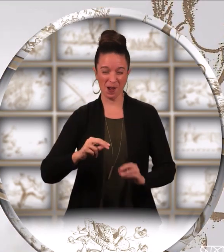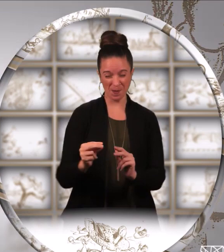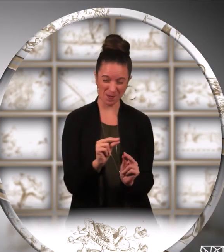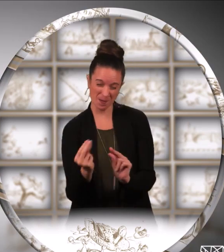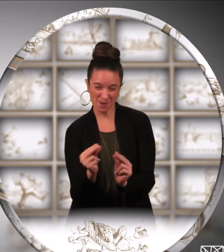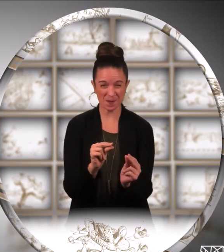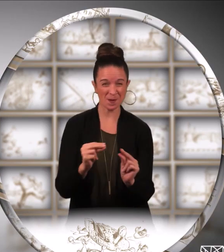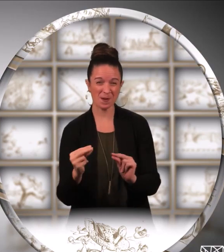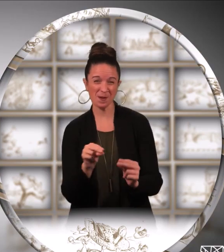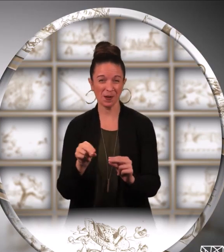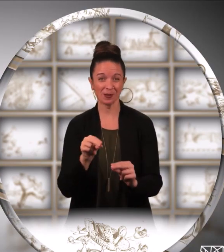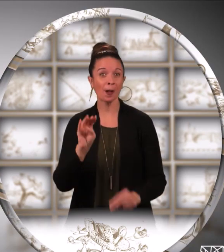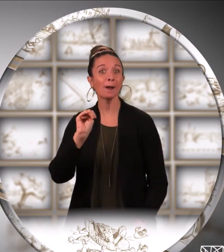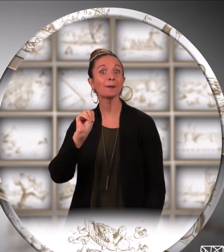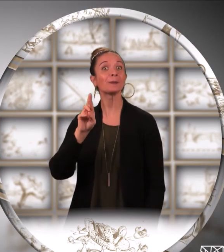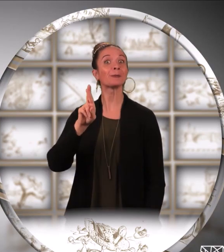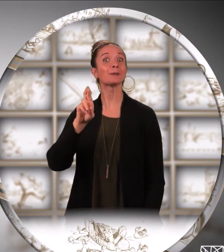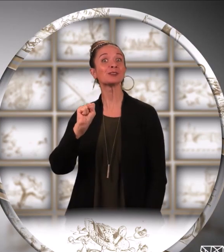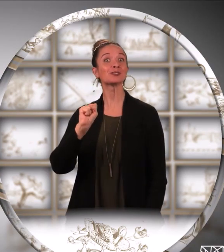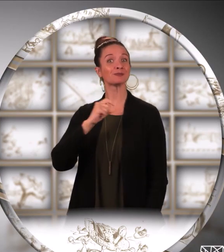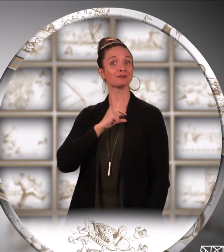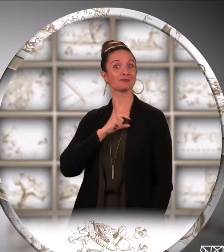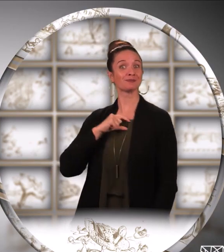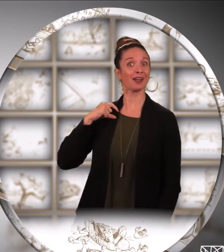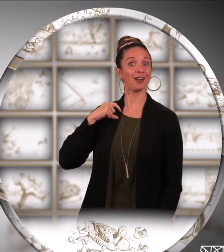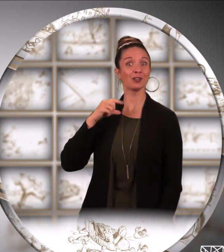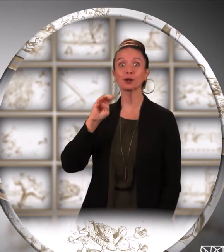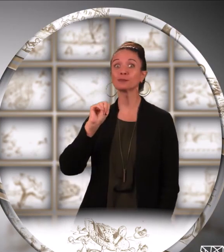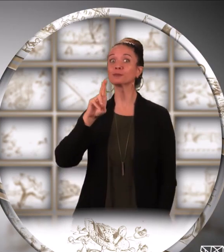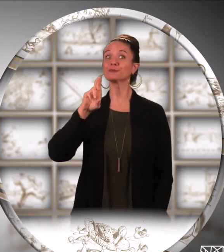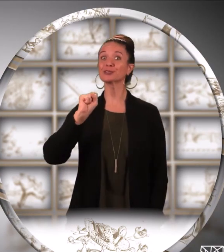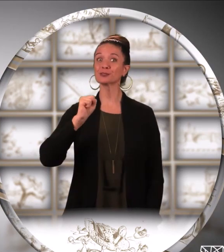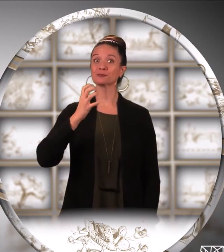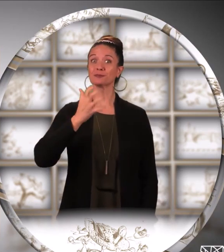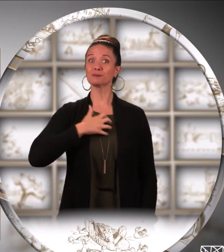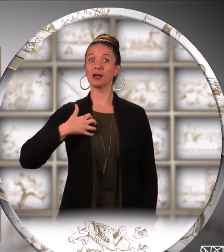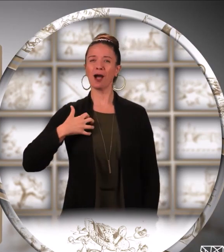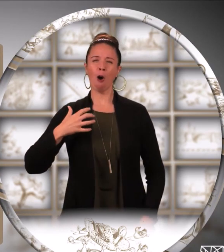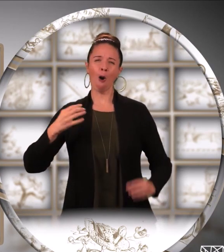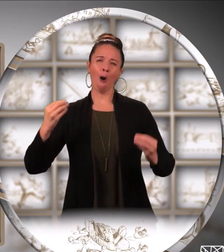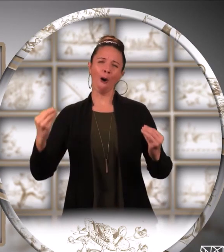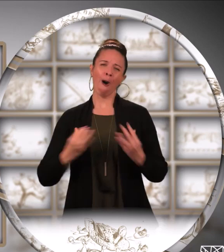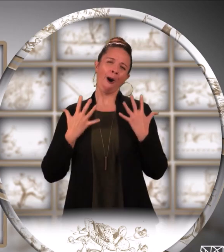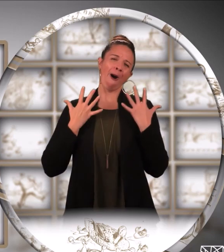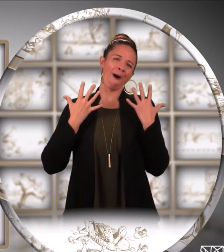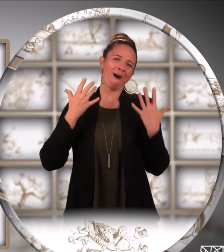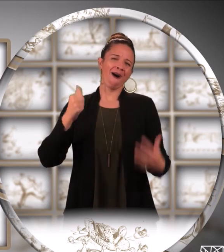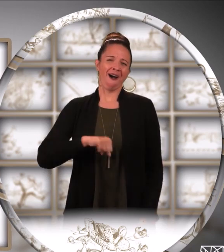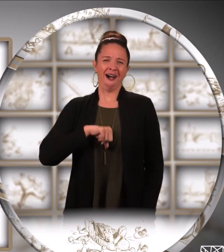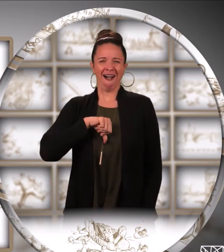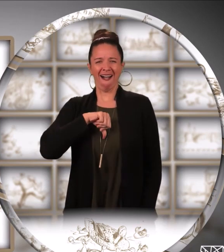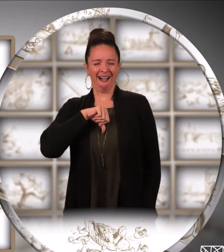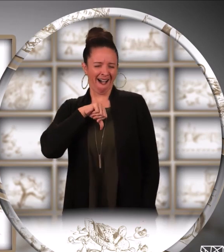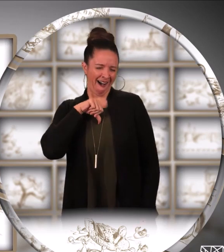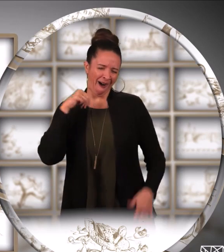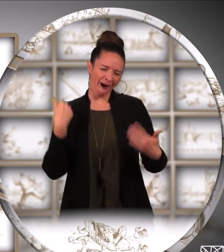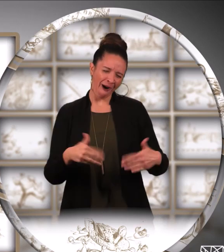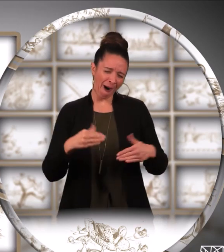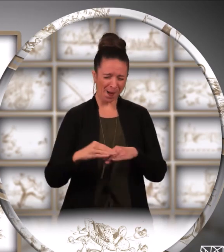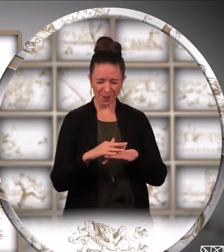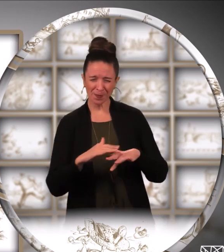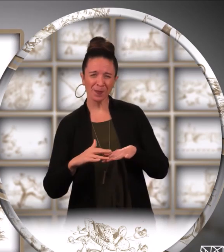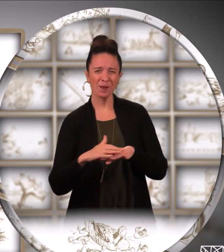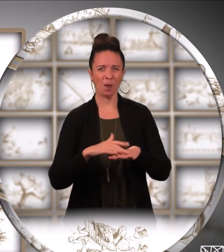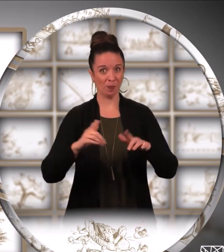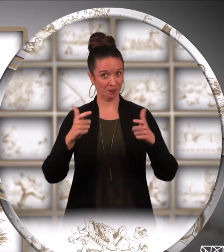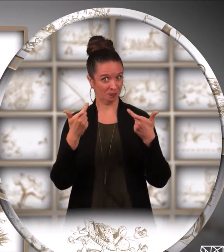Mr. and Mrs. Mallard were bursting with pride. It was a great responsibility taking care of so